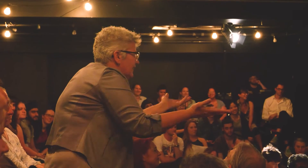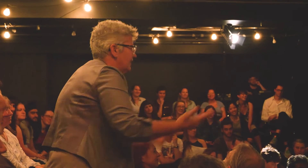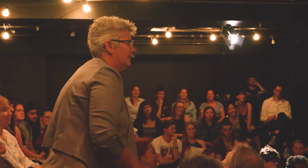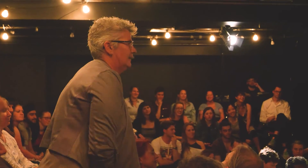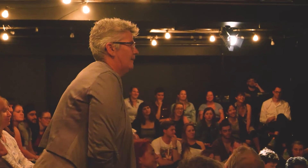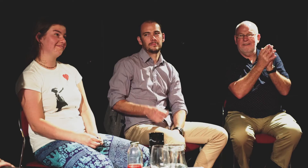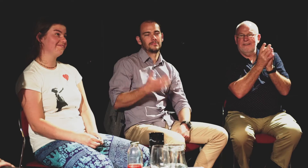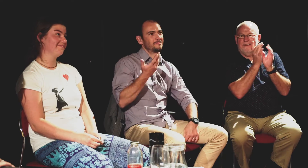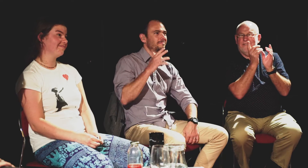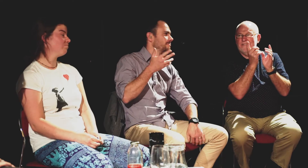that?